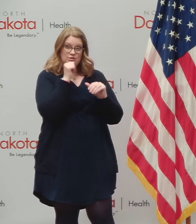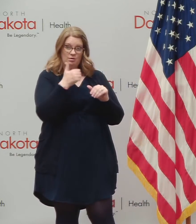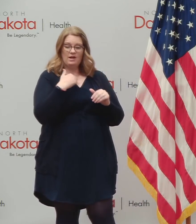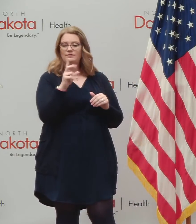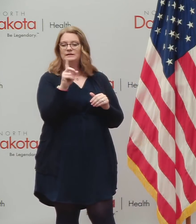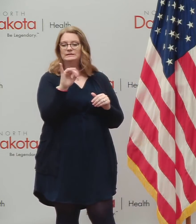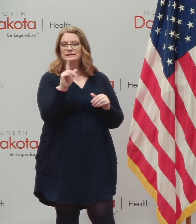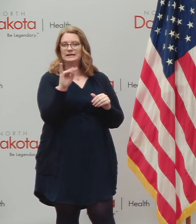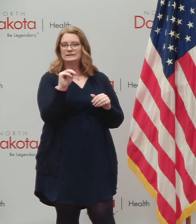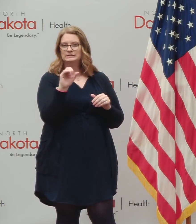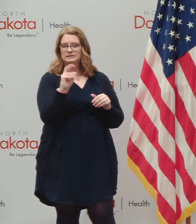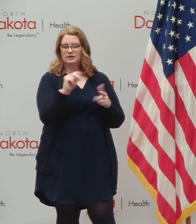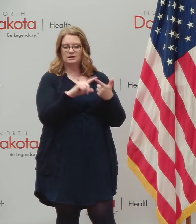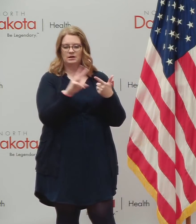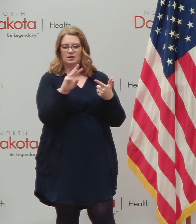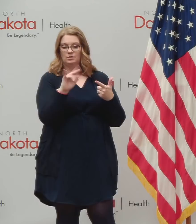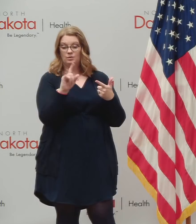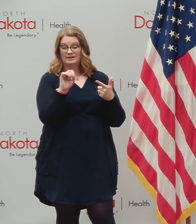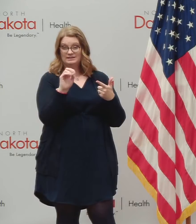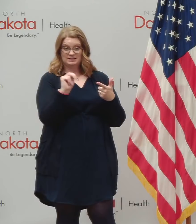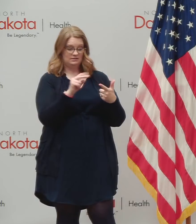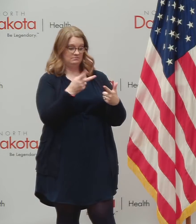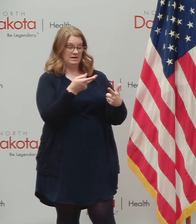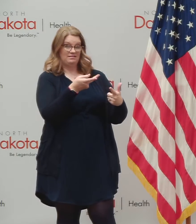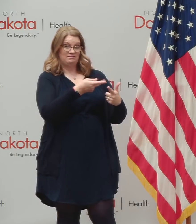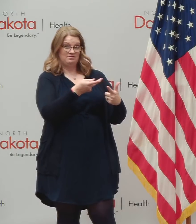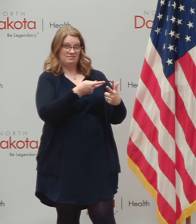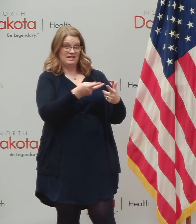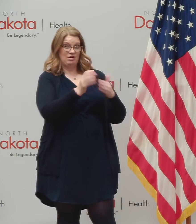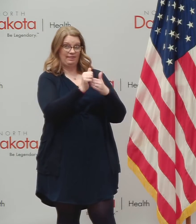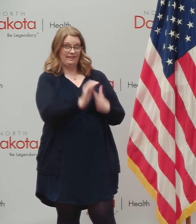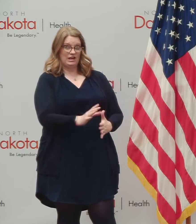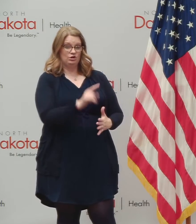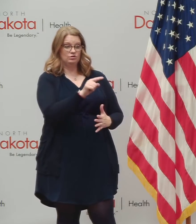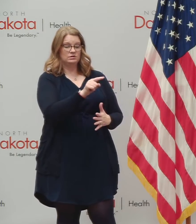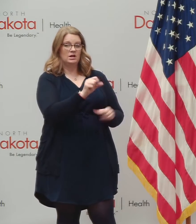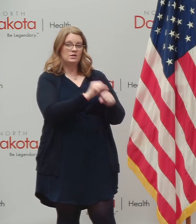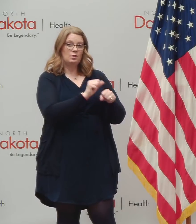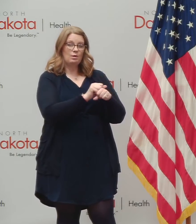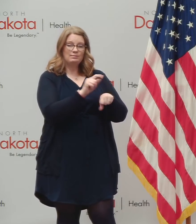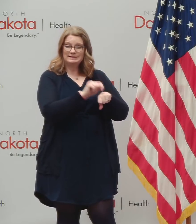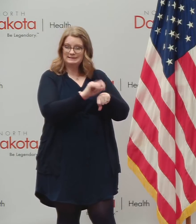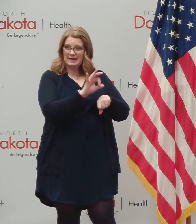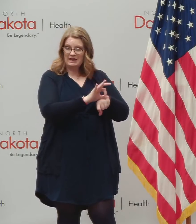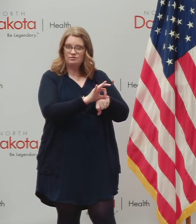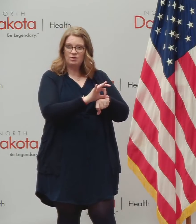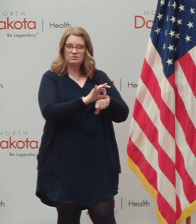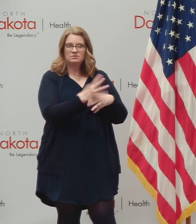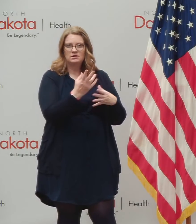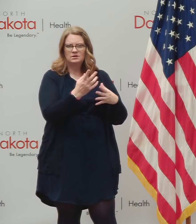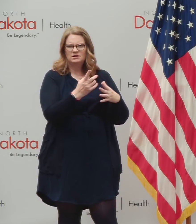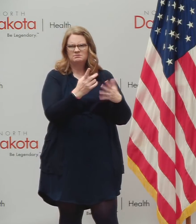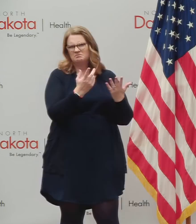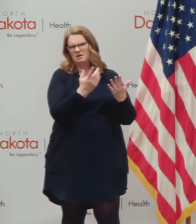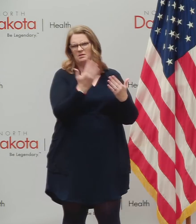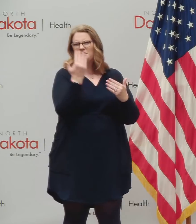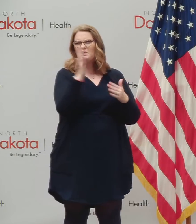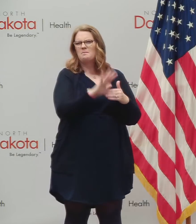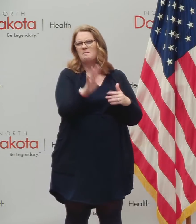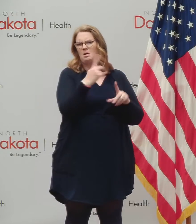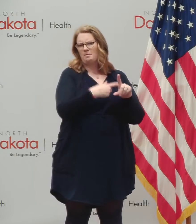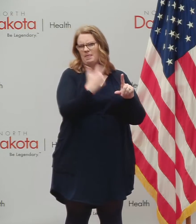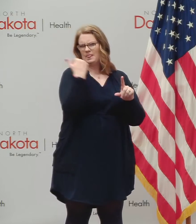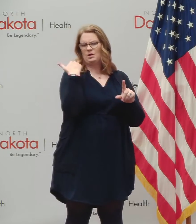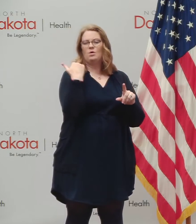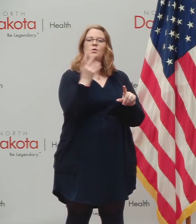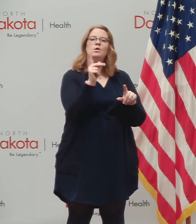and Williston, their local leaders working with COVID Coordinating Task Force started over a month ago in the case of